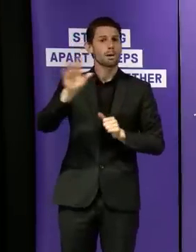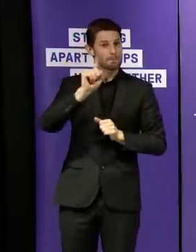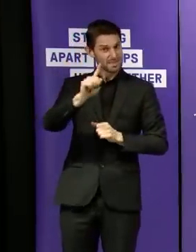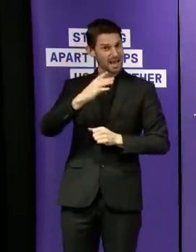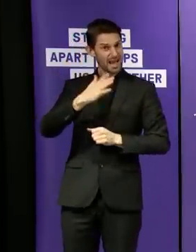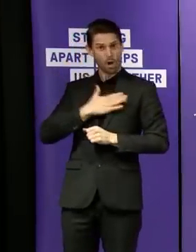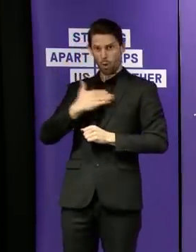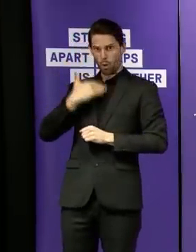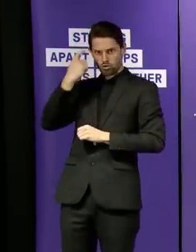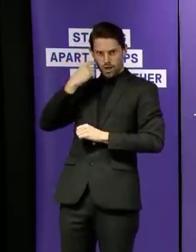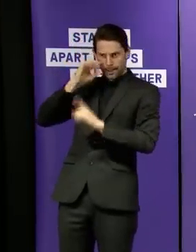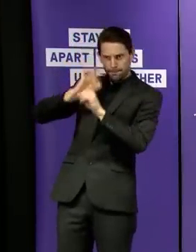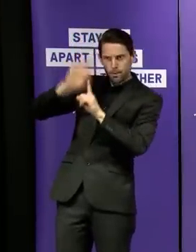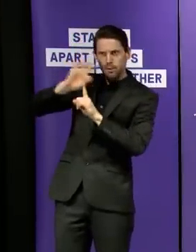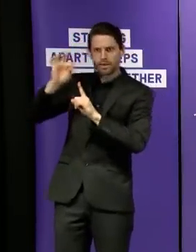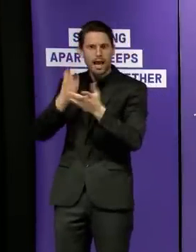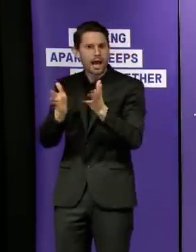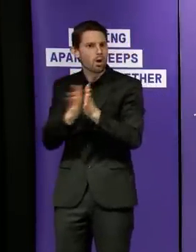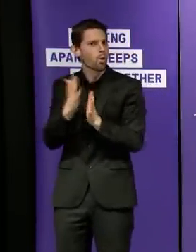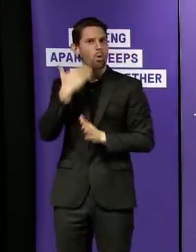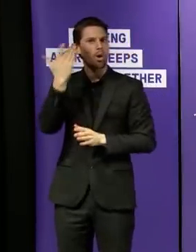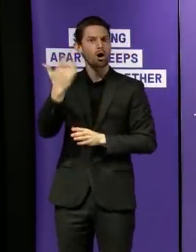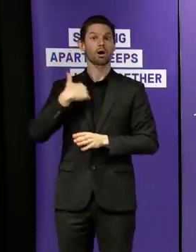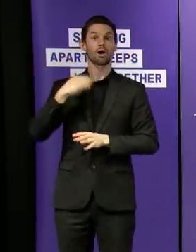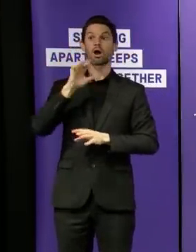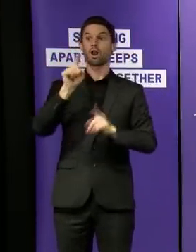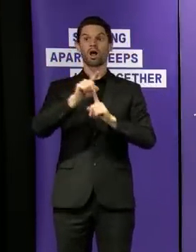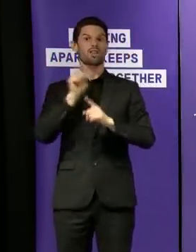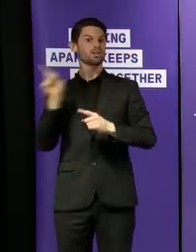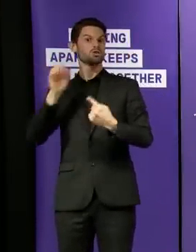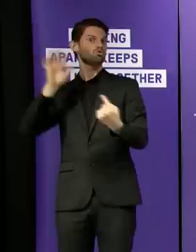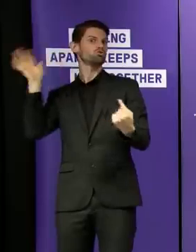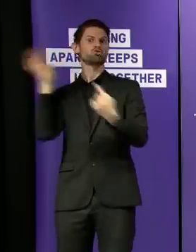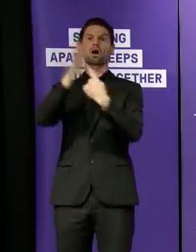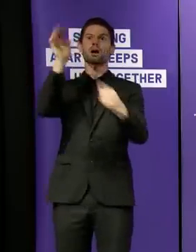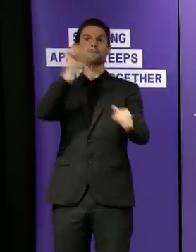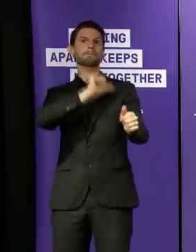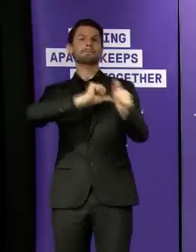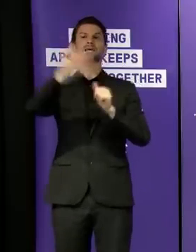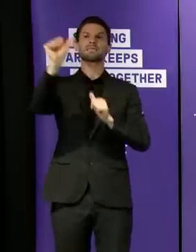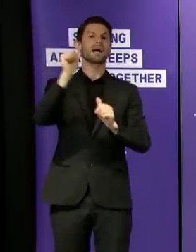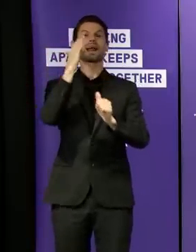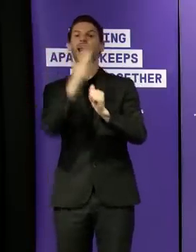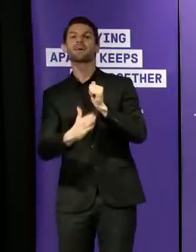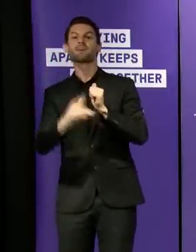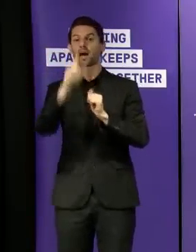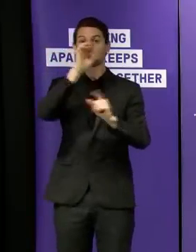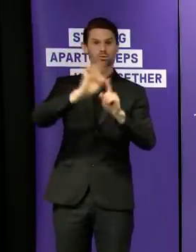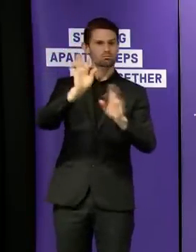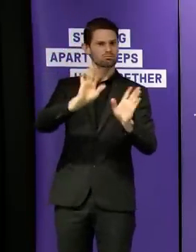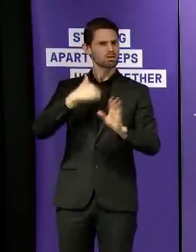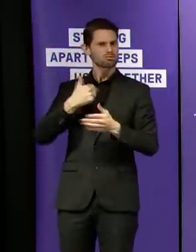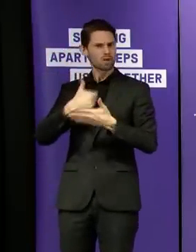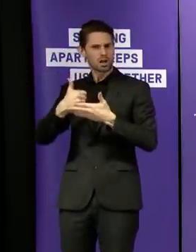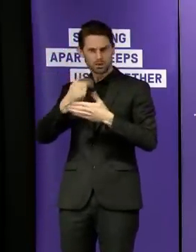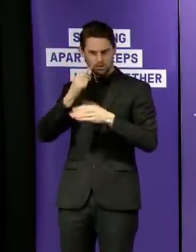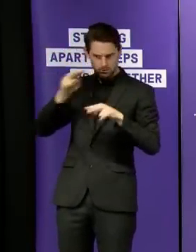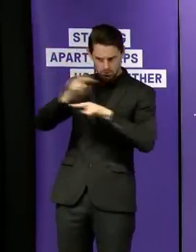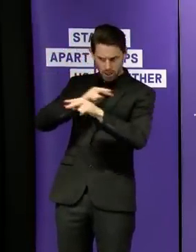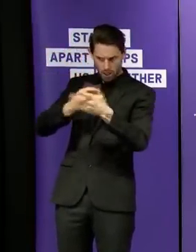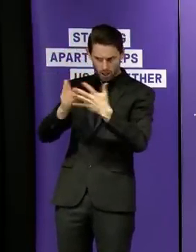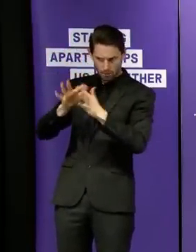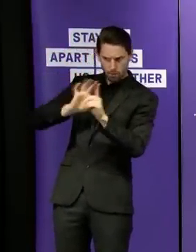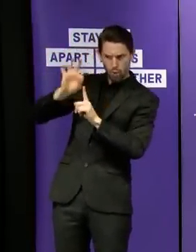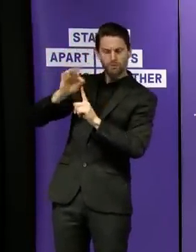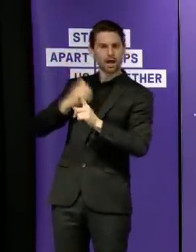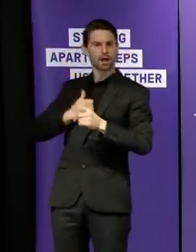for hours, and we're also looking for the most accurate information to be given to us. We've had a couple of outbreaks in recent times